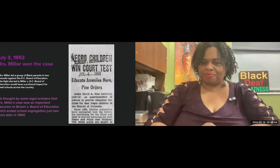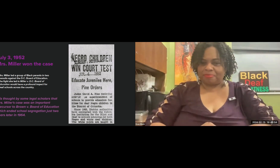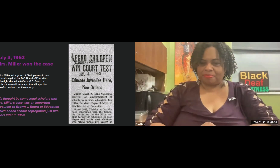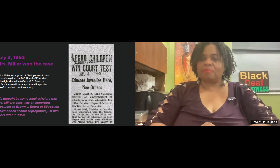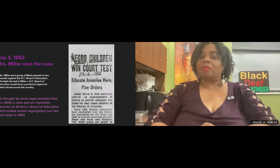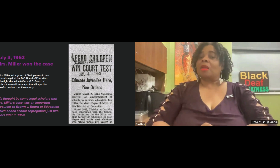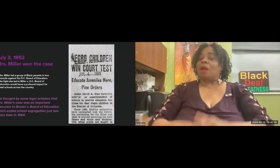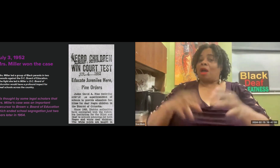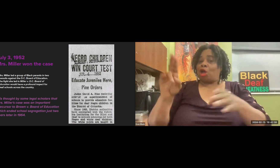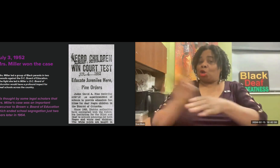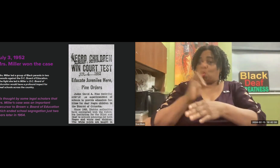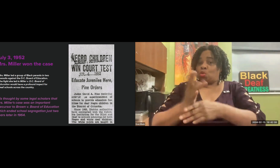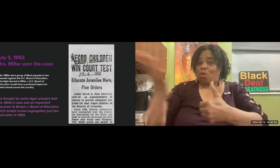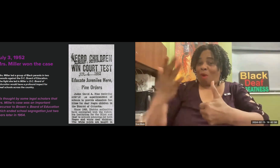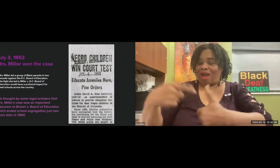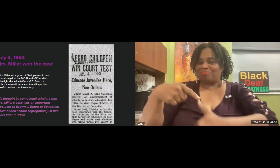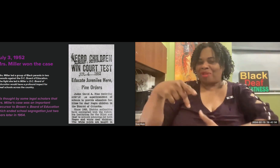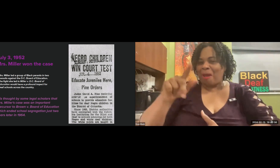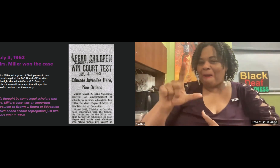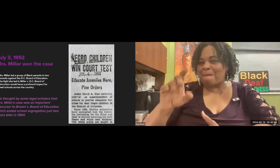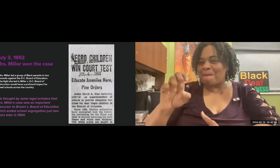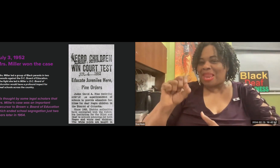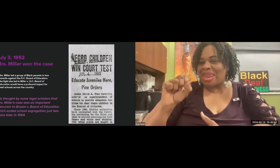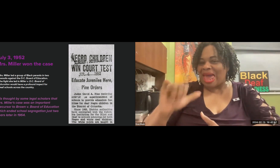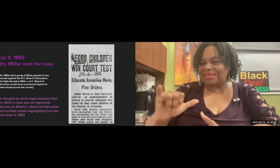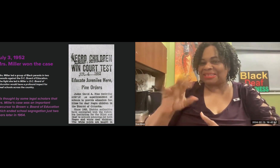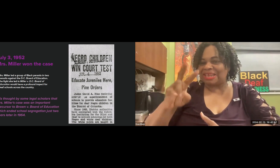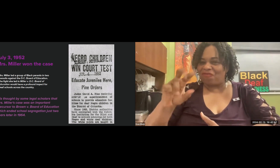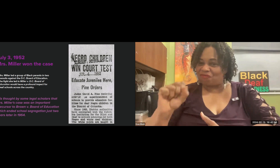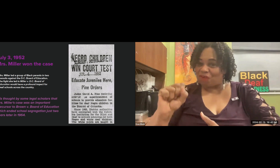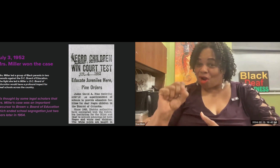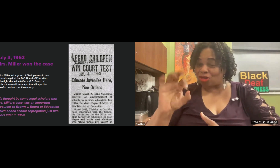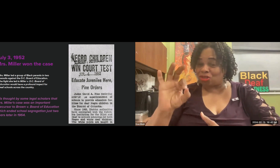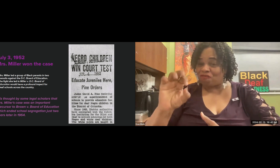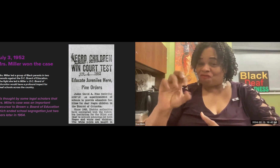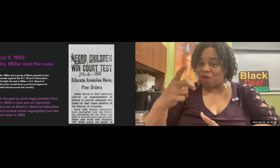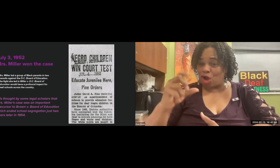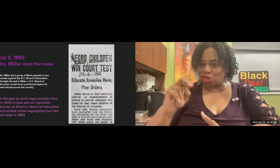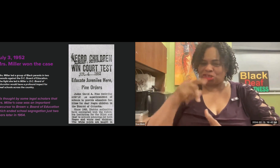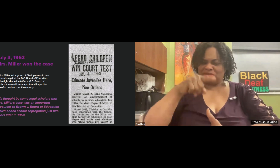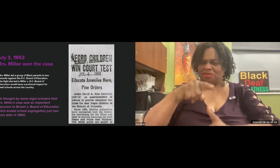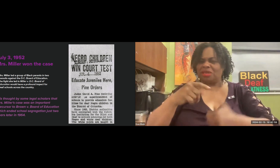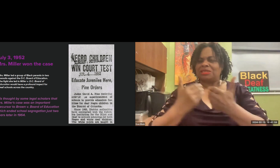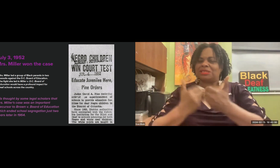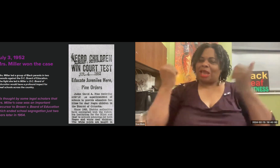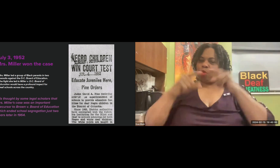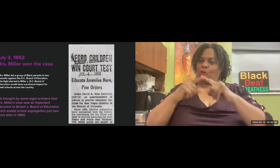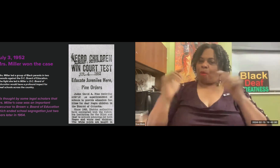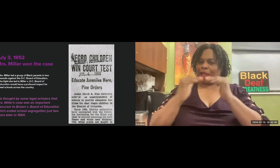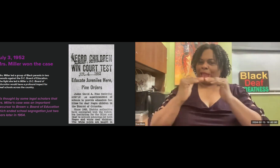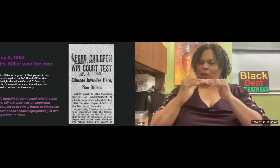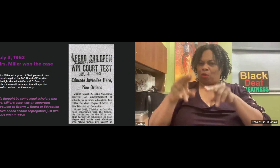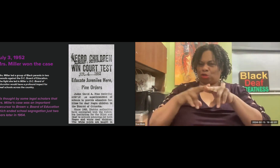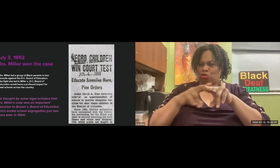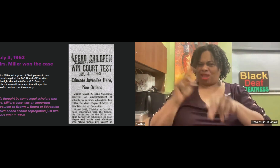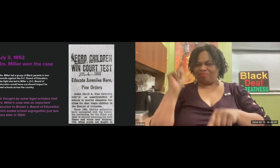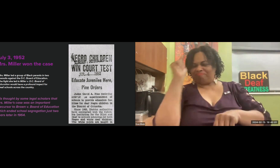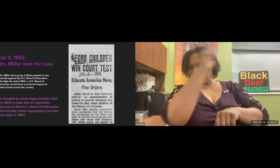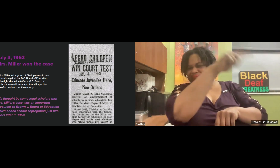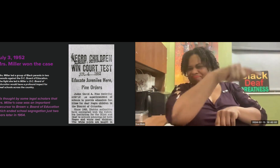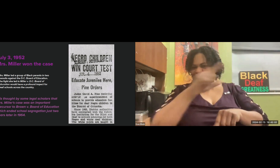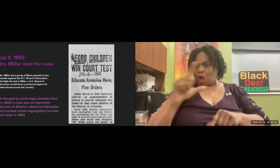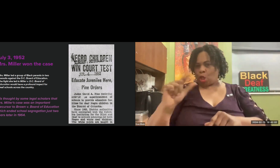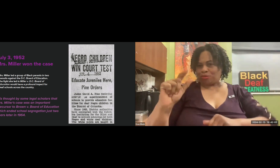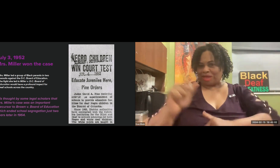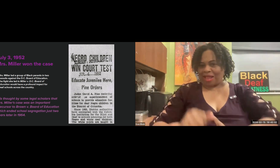another suit. And the second suit, they decided to use Plessy versus Ferguson, the separate